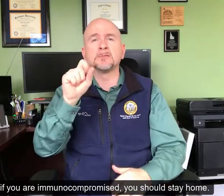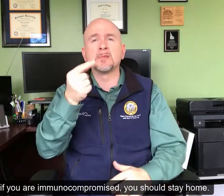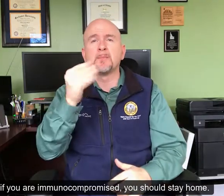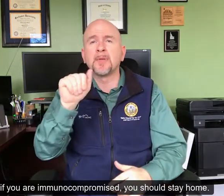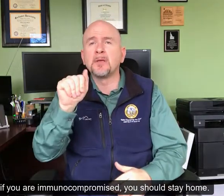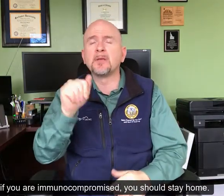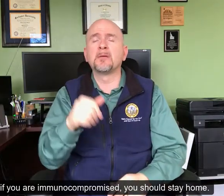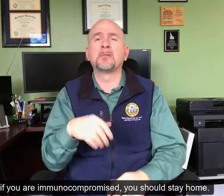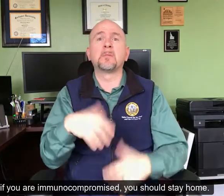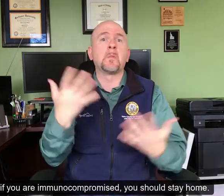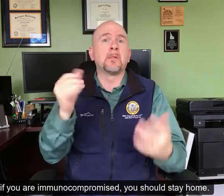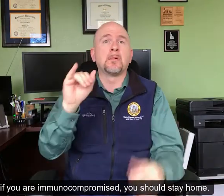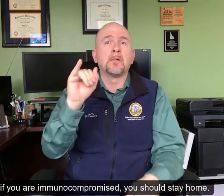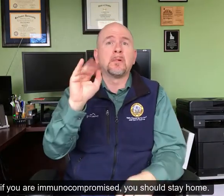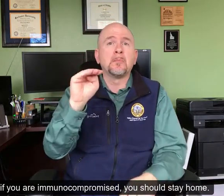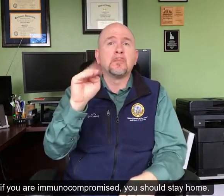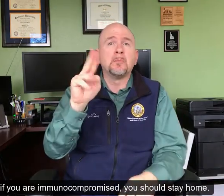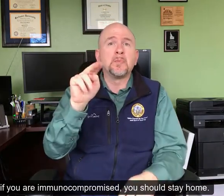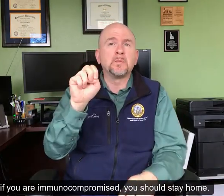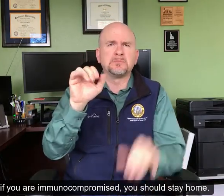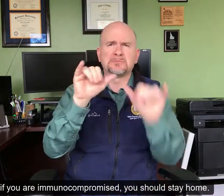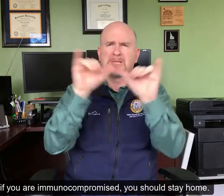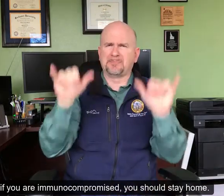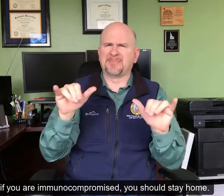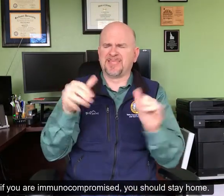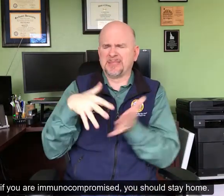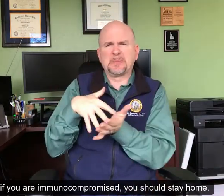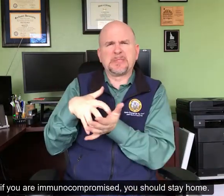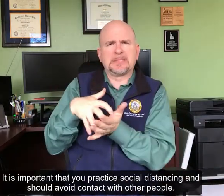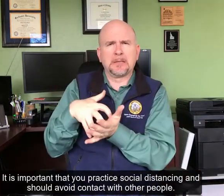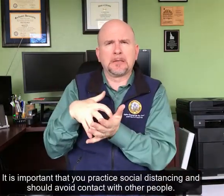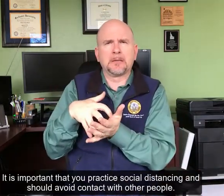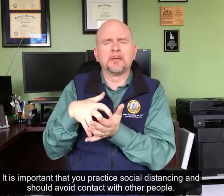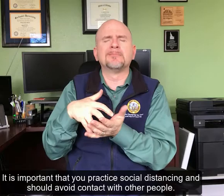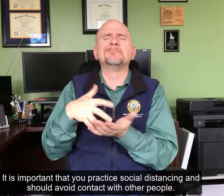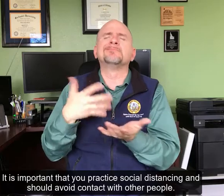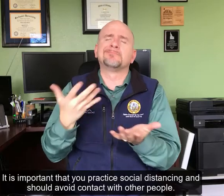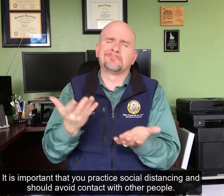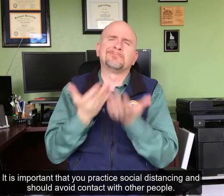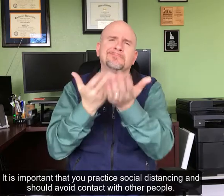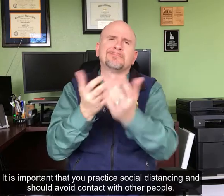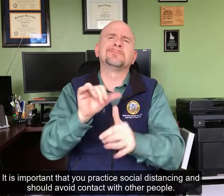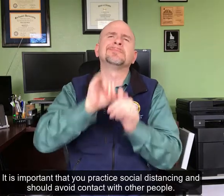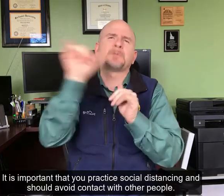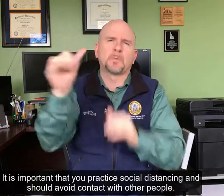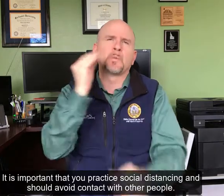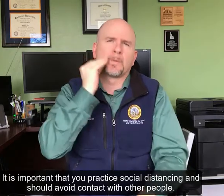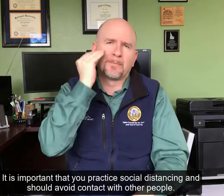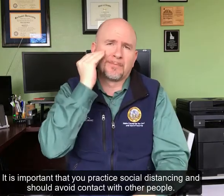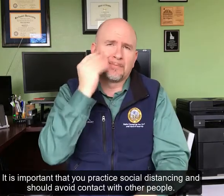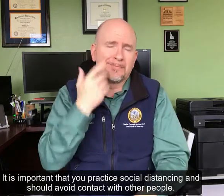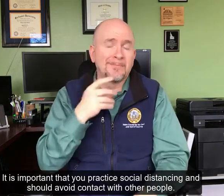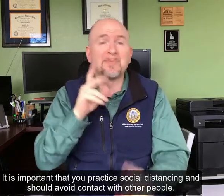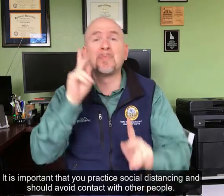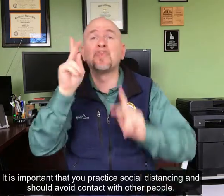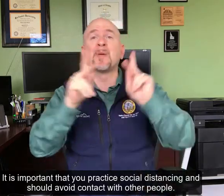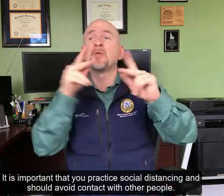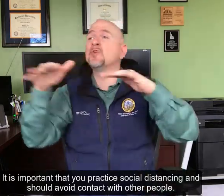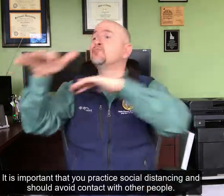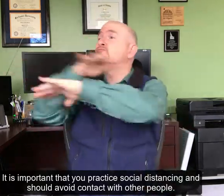are immunocompromised, you should stay home. It's important that you practice social distancing and should avoid contact